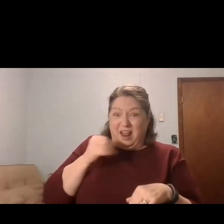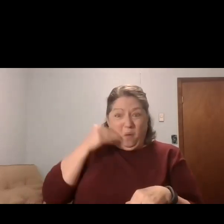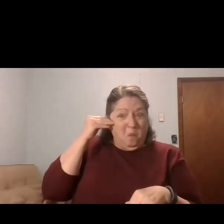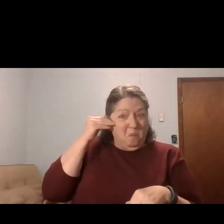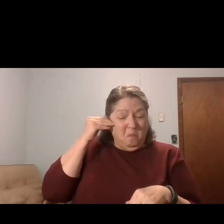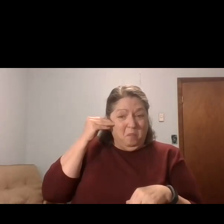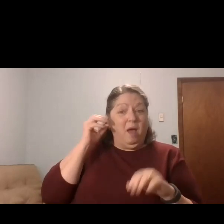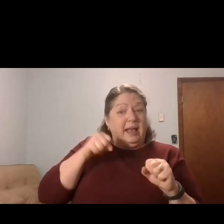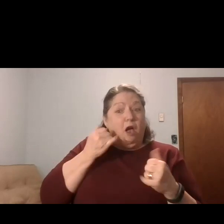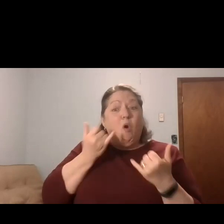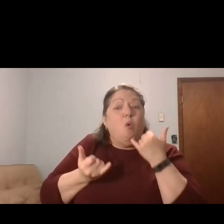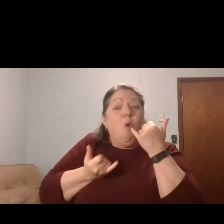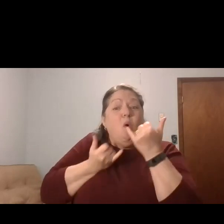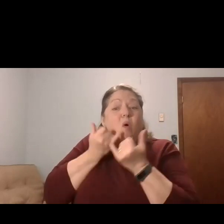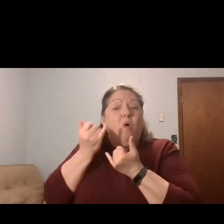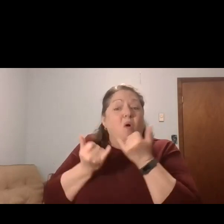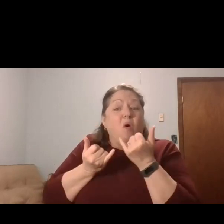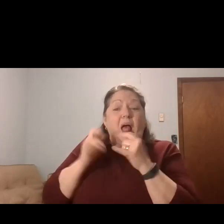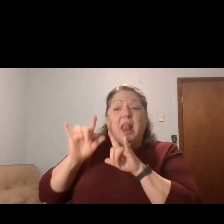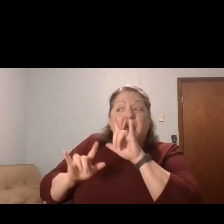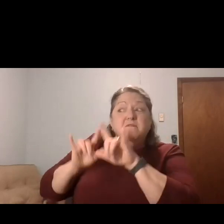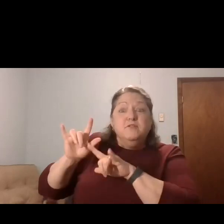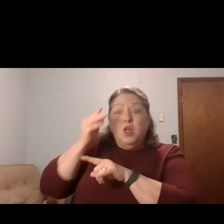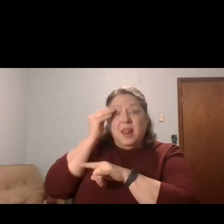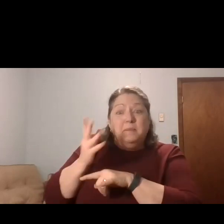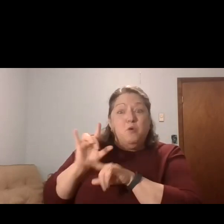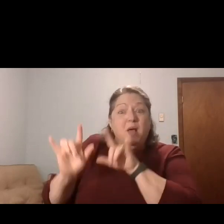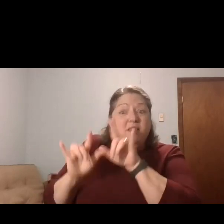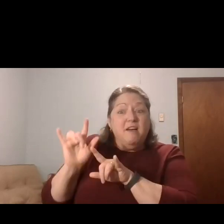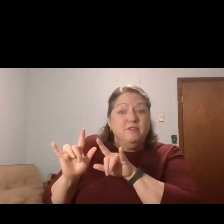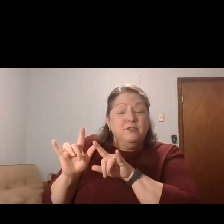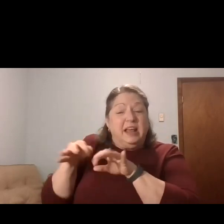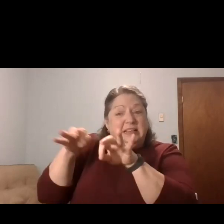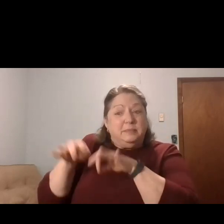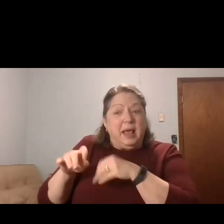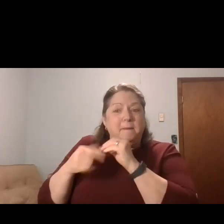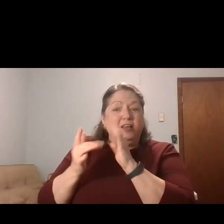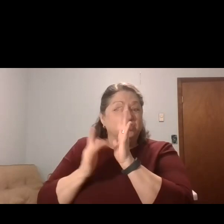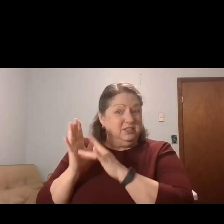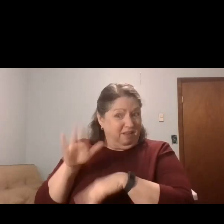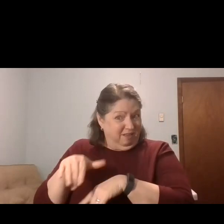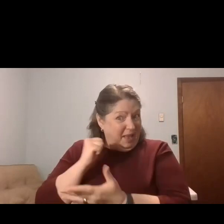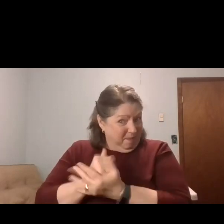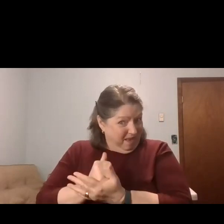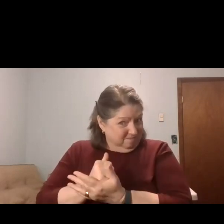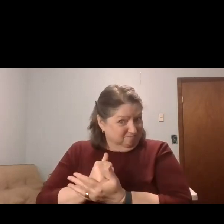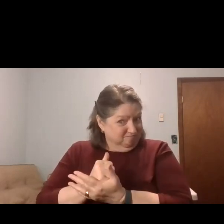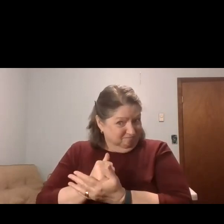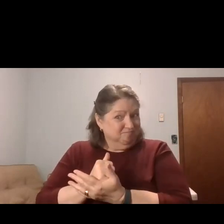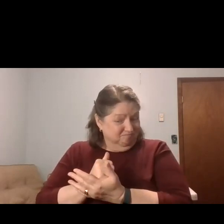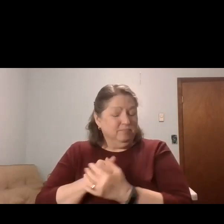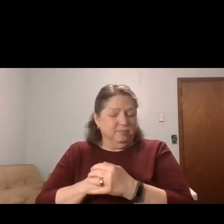them a call and let them know how much you love them and maybe even talk with them about Jesus. Amen? Amen. But